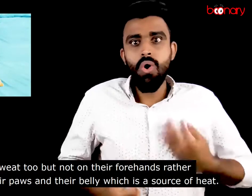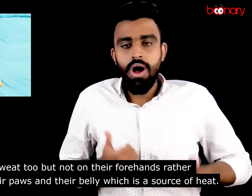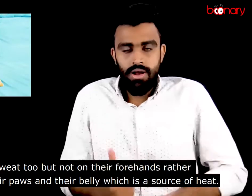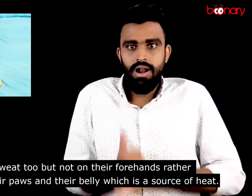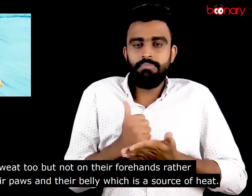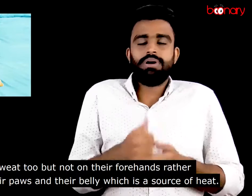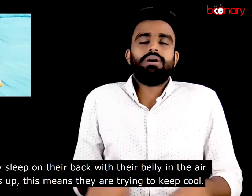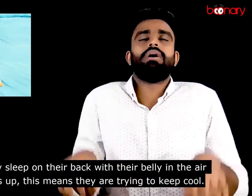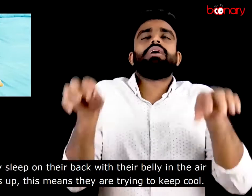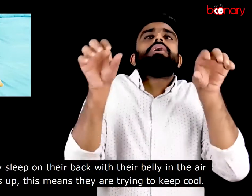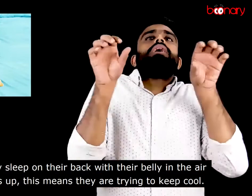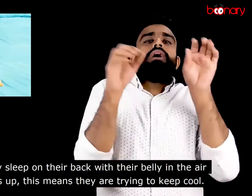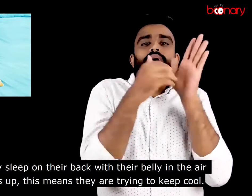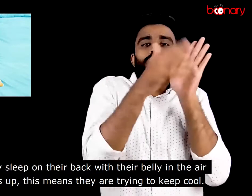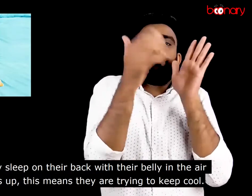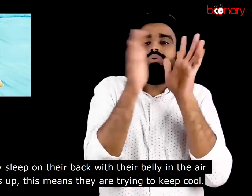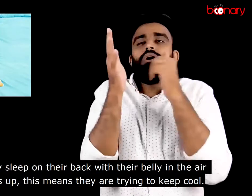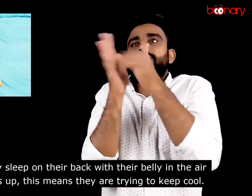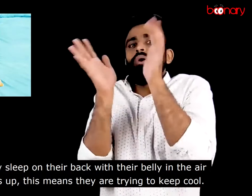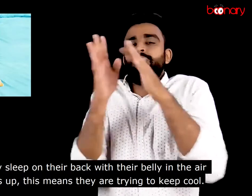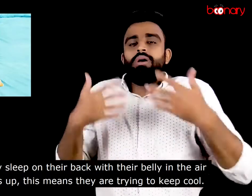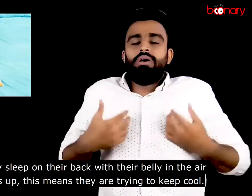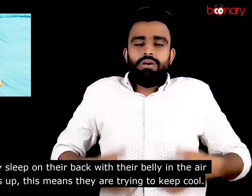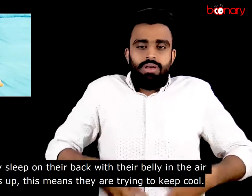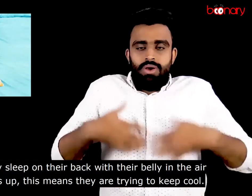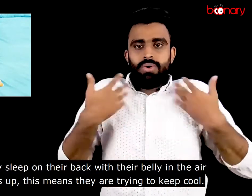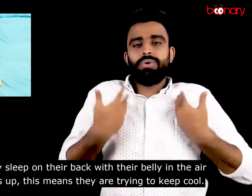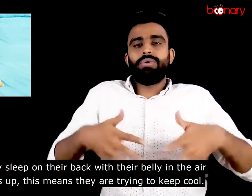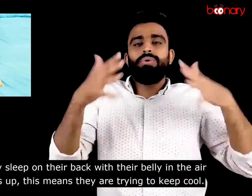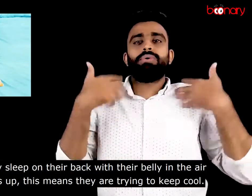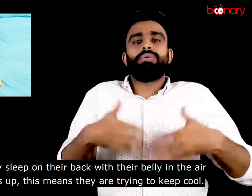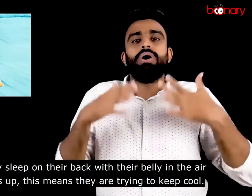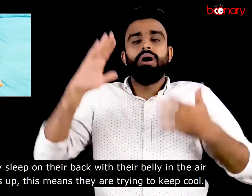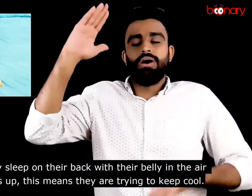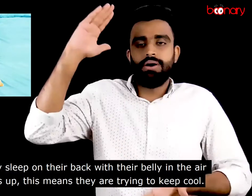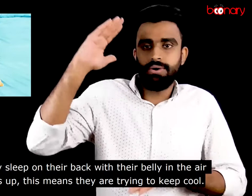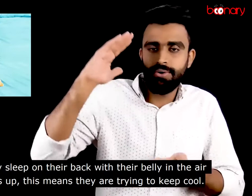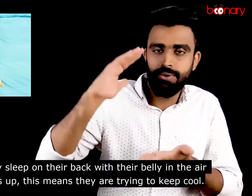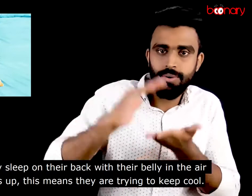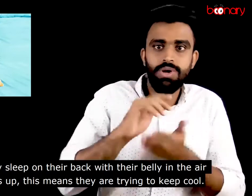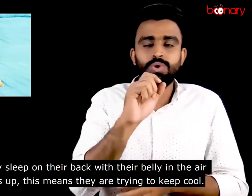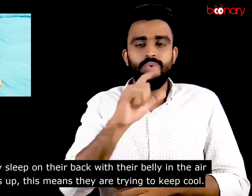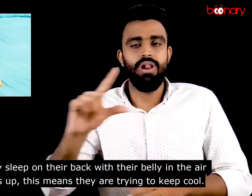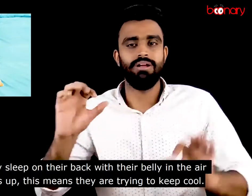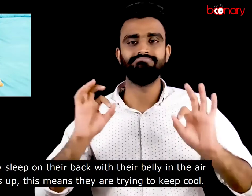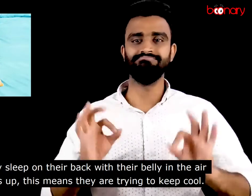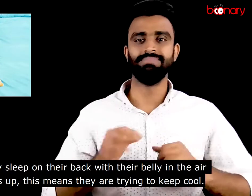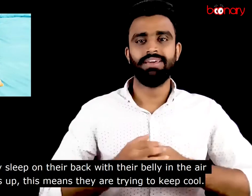of heat. When they sleep on their back with their belly in the air and paws up, this means they are trying to keep